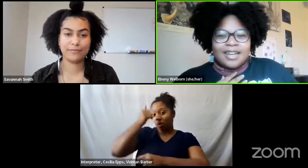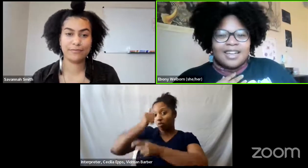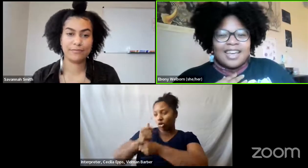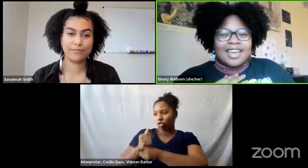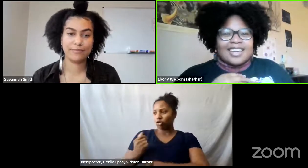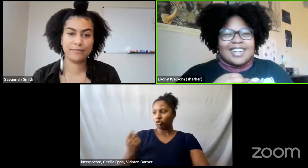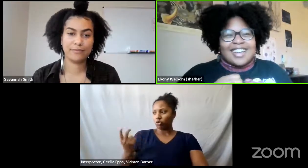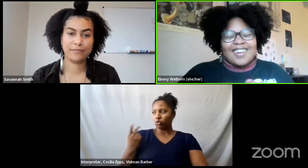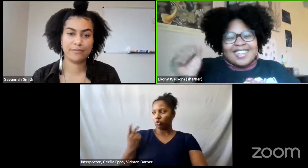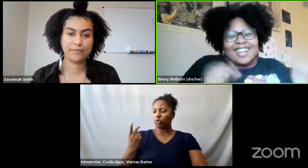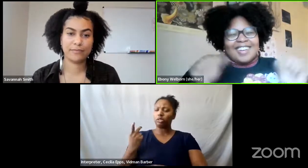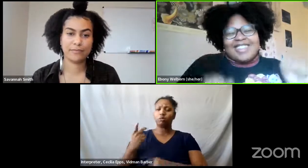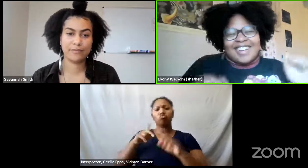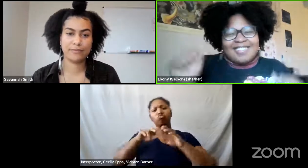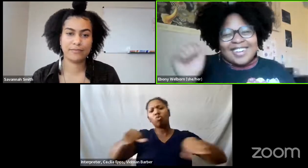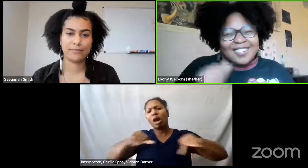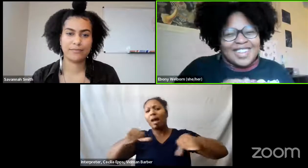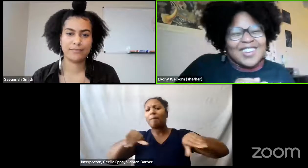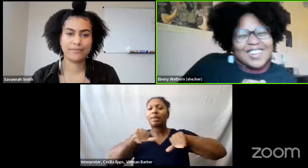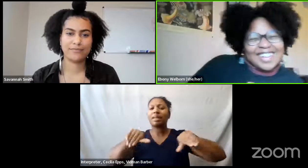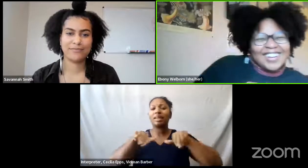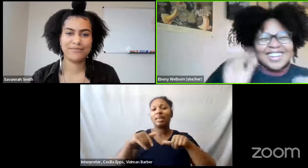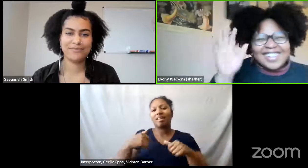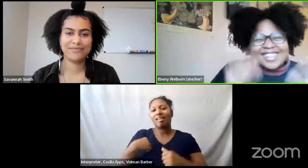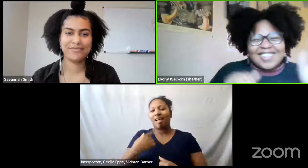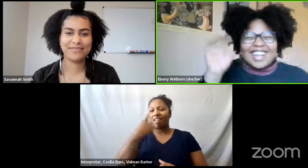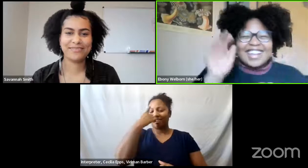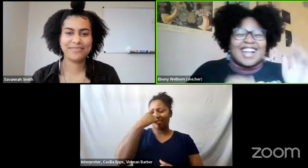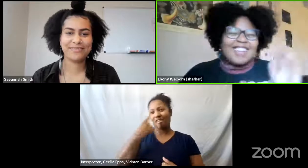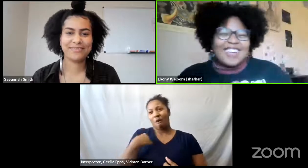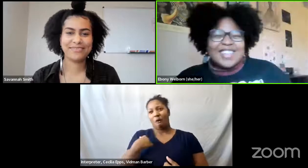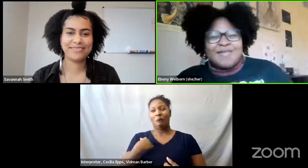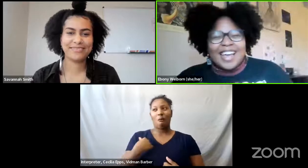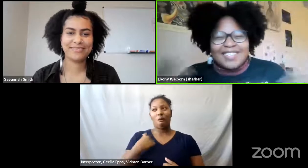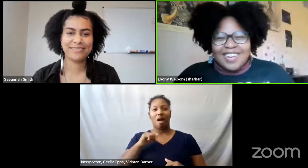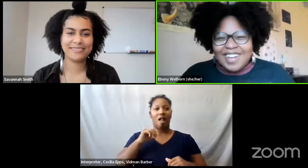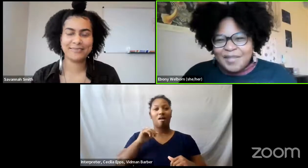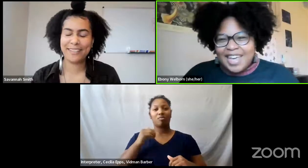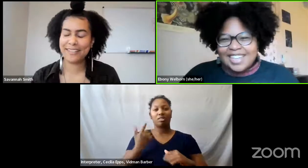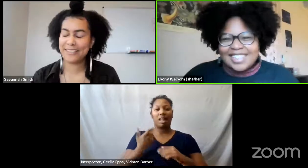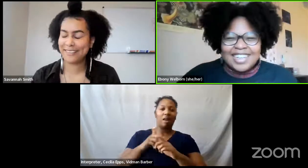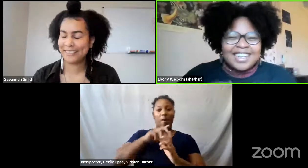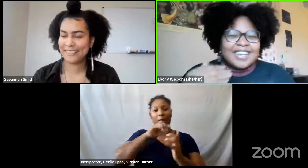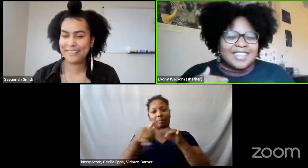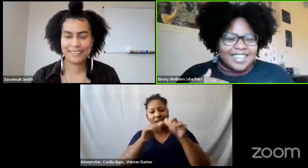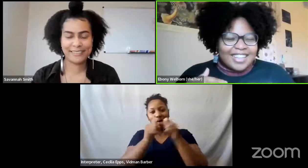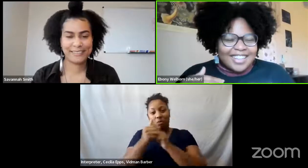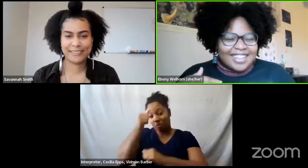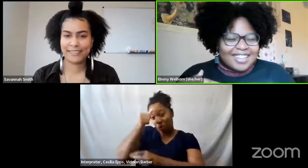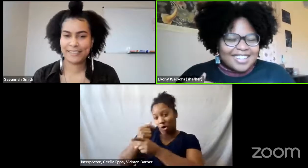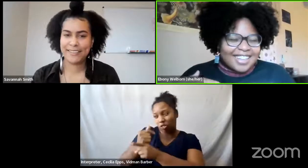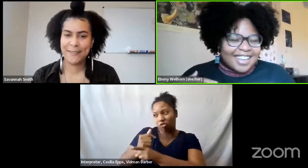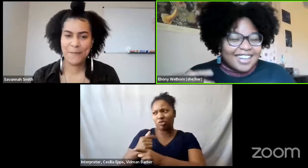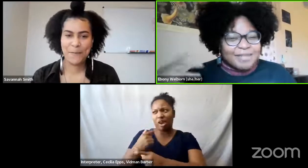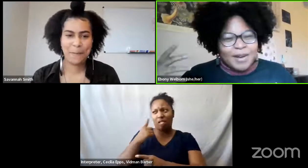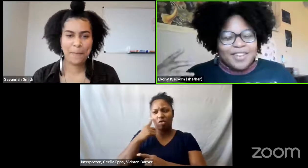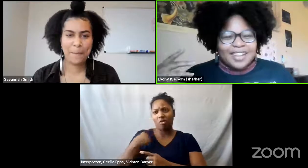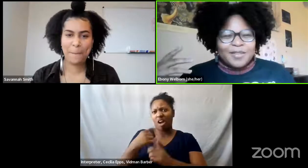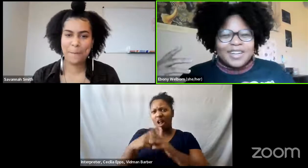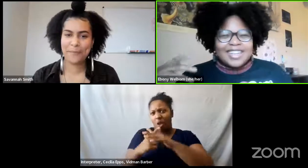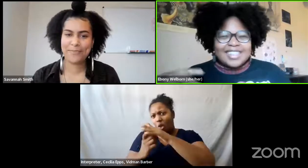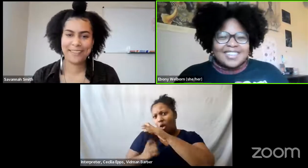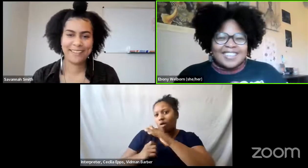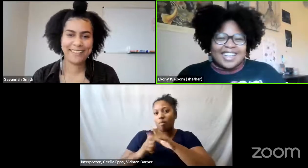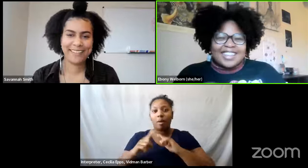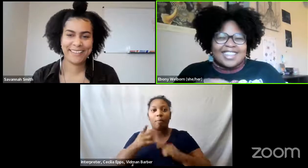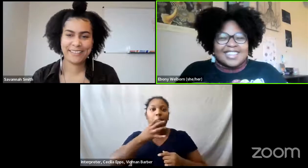deep, and I was like, I'm not gonna be the one to go under. So I was like climbing on his back, and my mom had to get us both out of